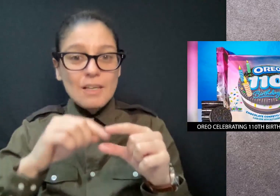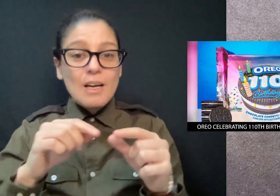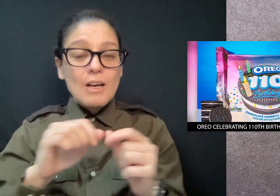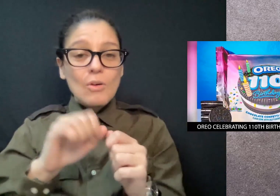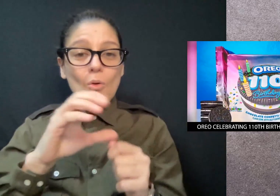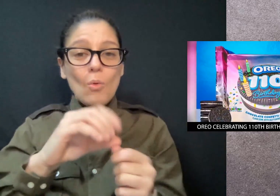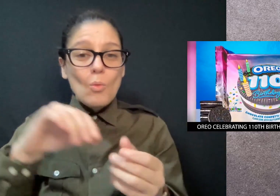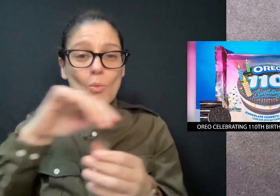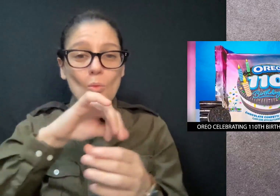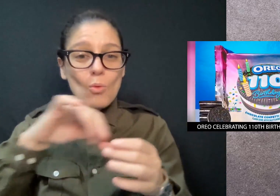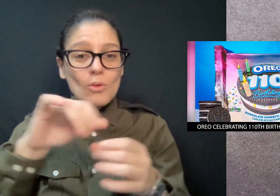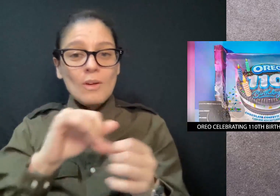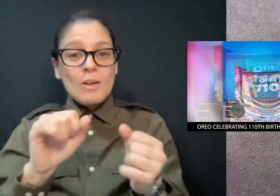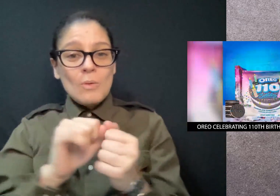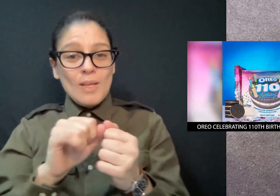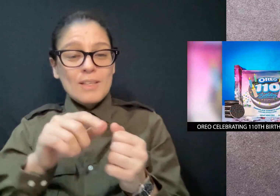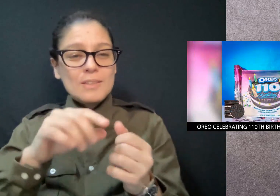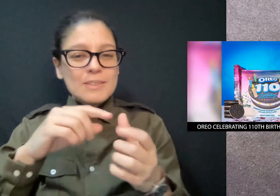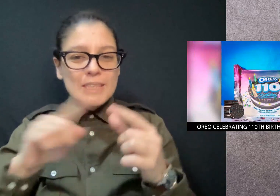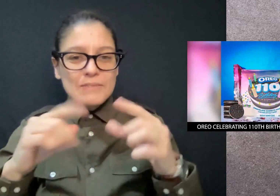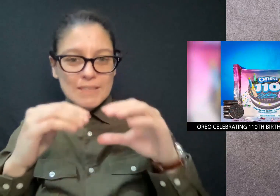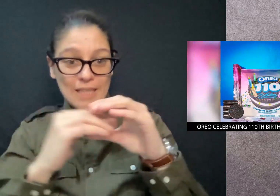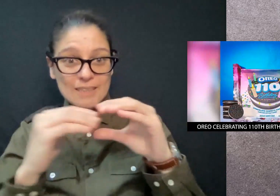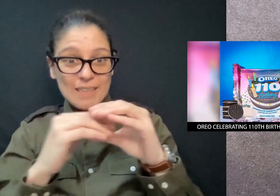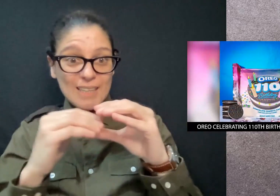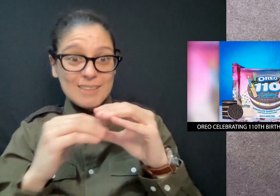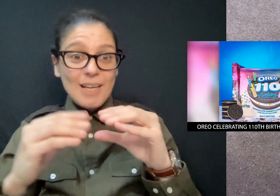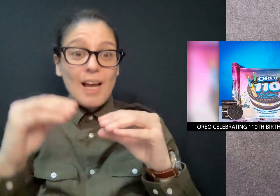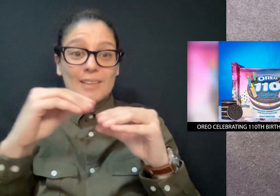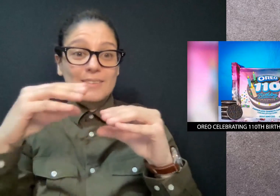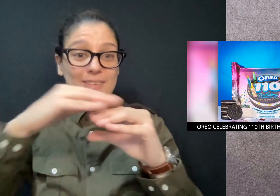the most gory of all the movies.